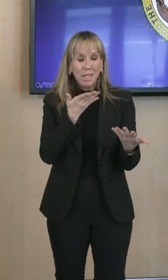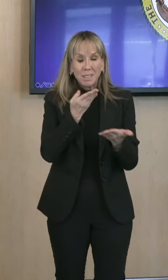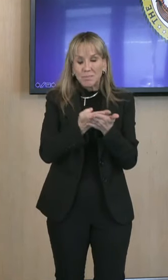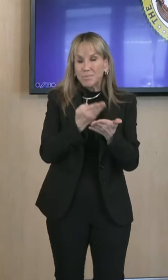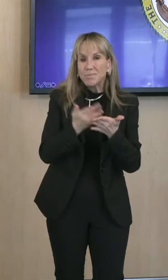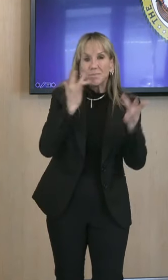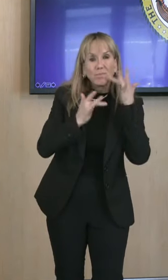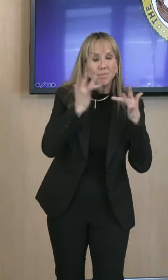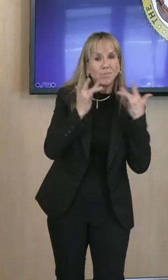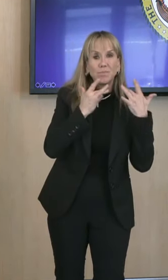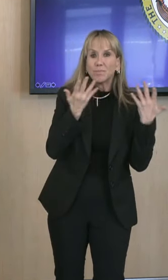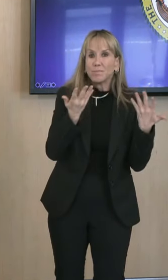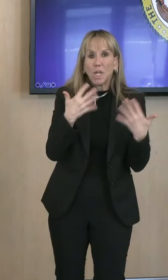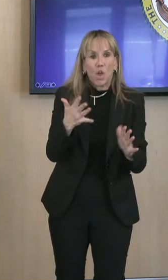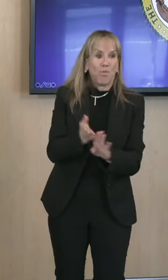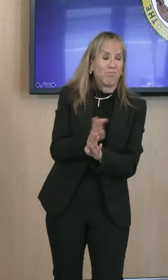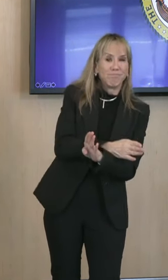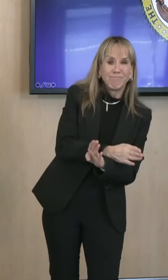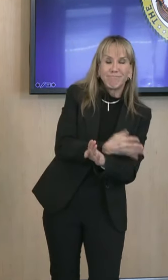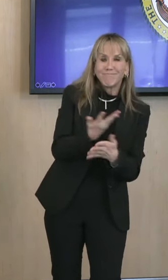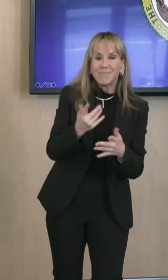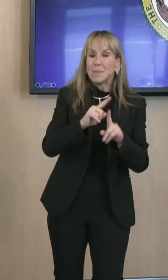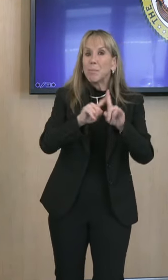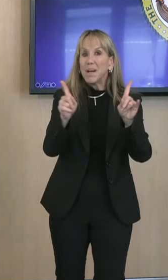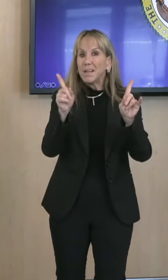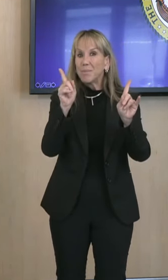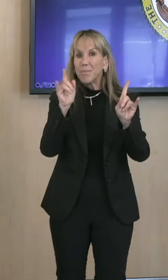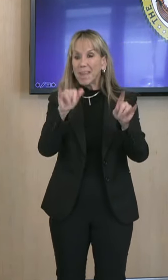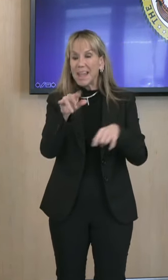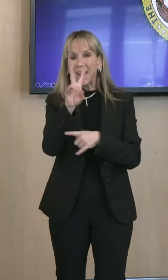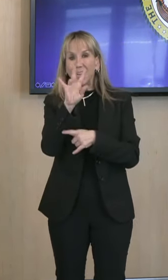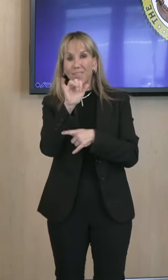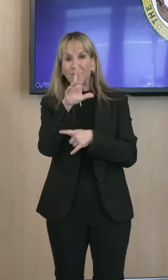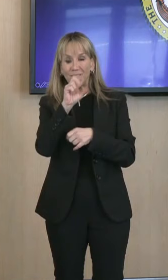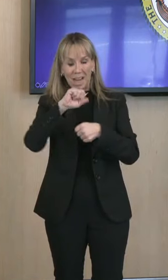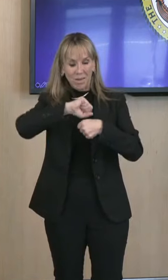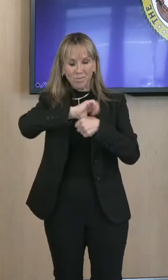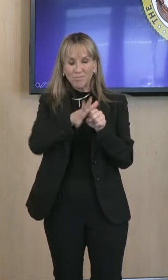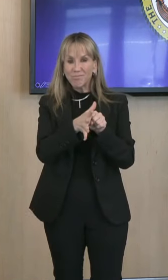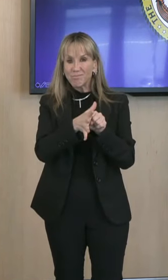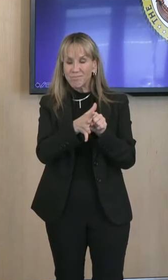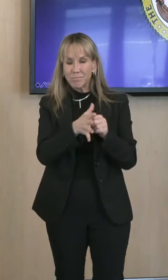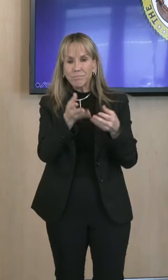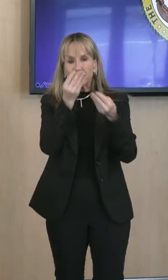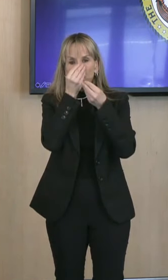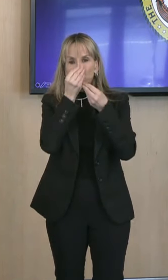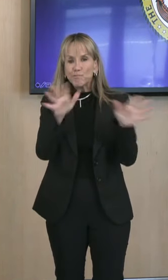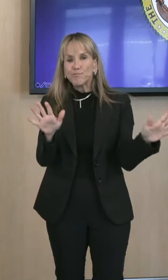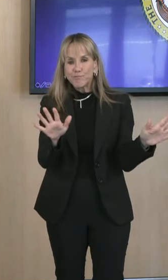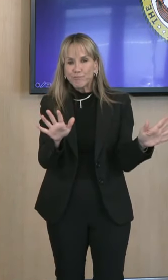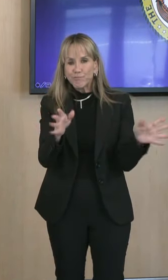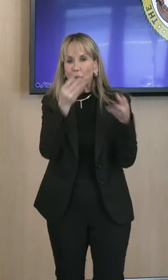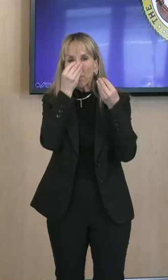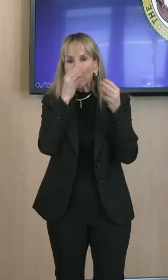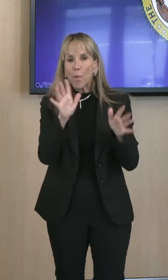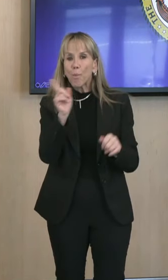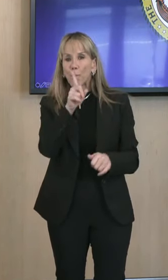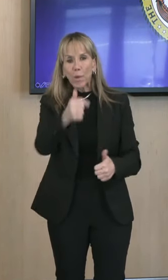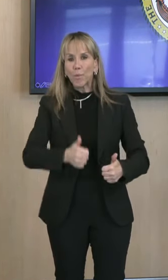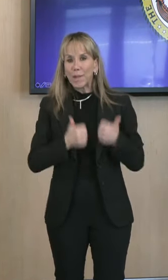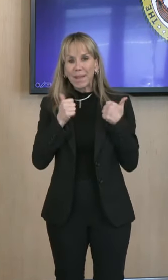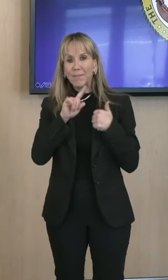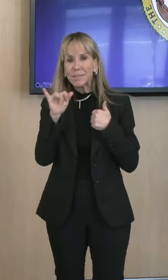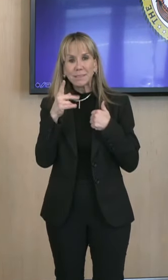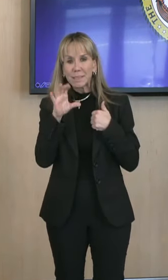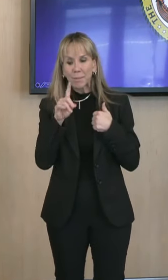socioeconomic status. But the virus knows no limits in terms of zip code, and the things that we